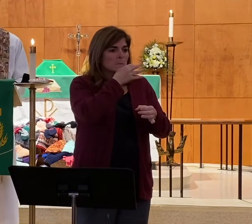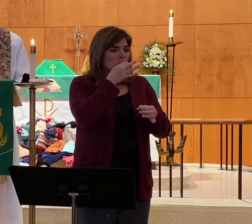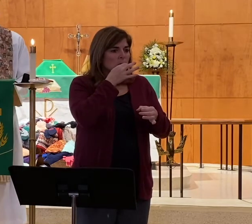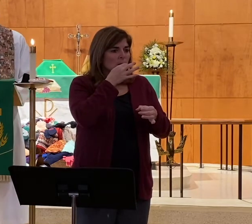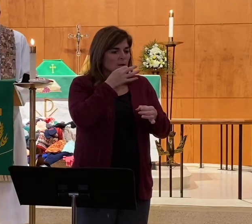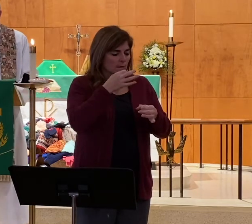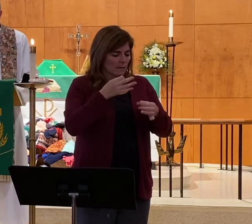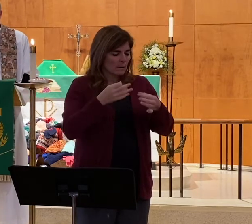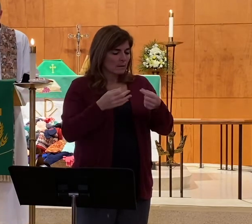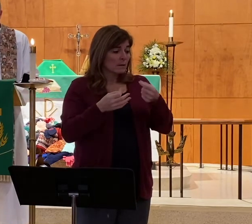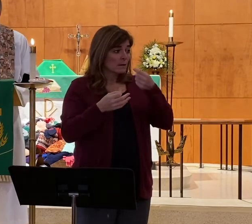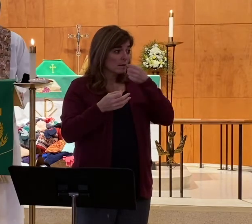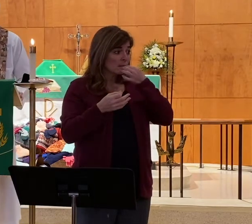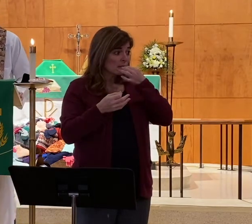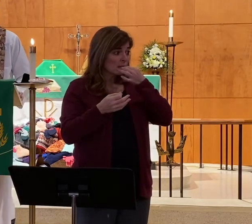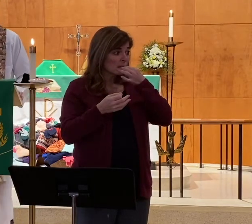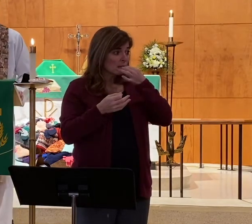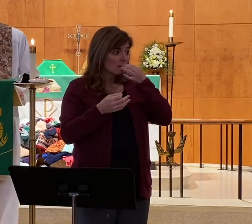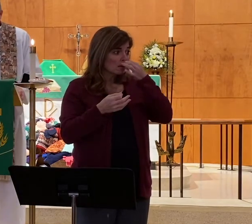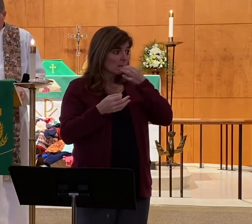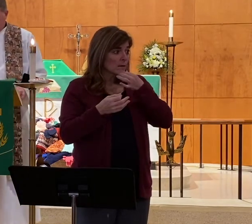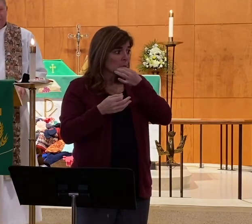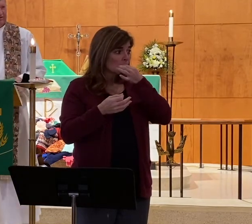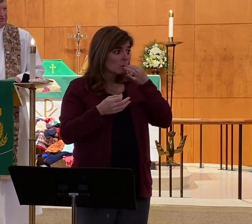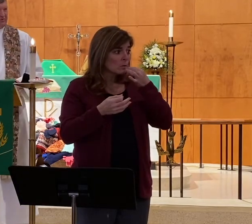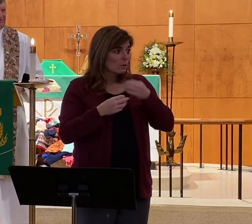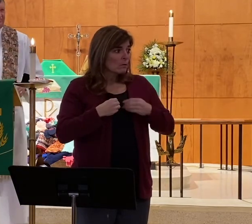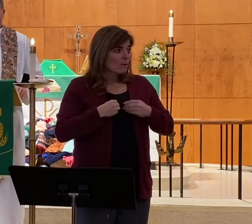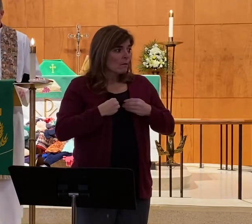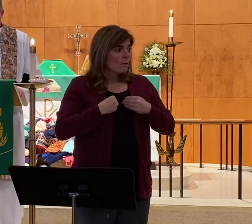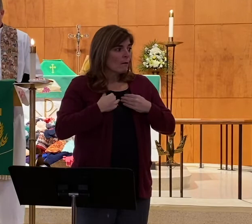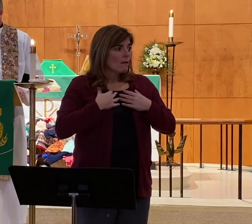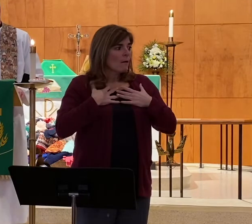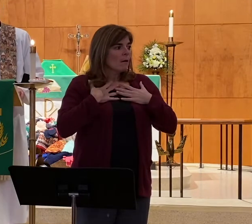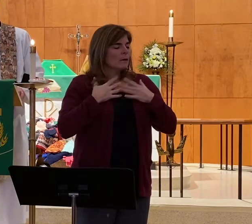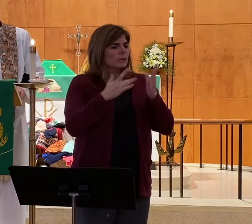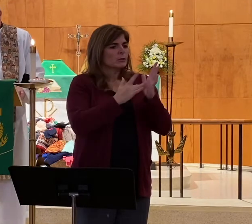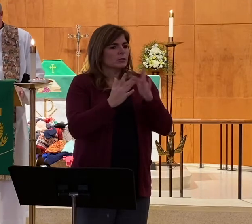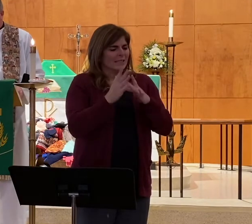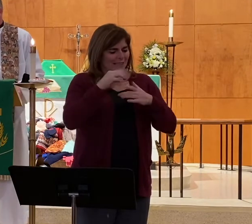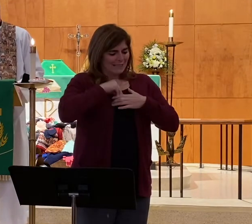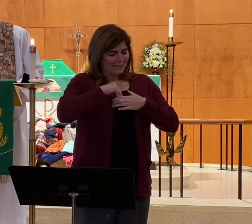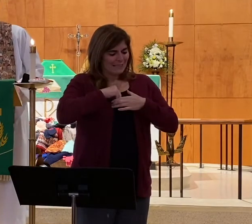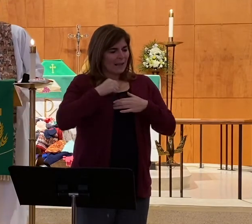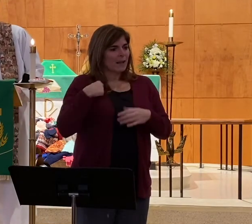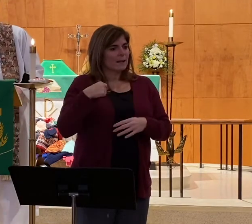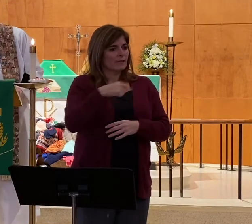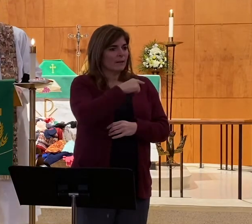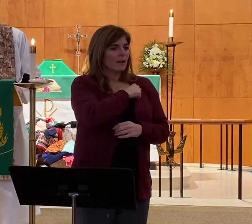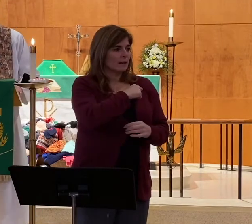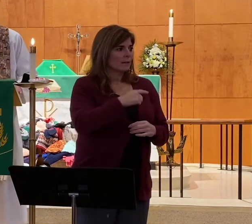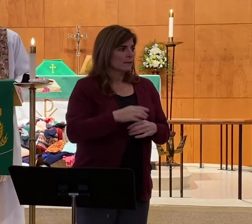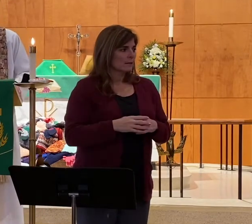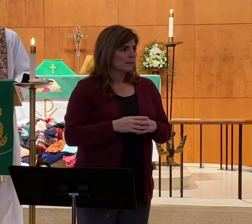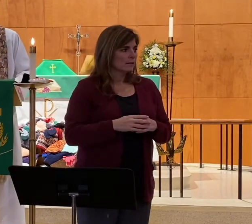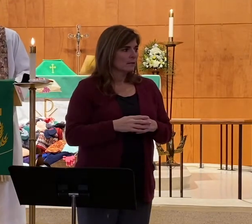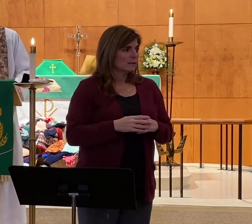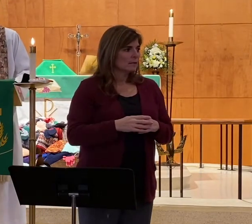us, as an odd collection of individuals from a variety of different ages and